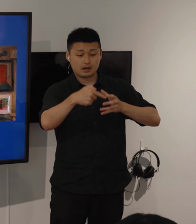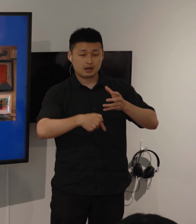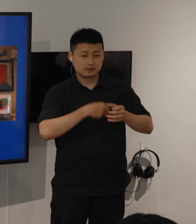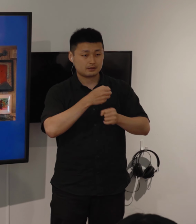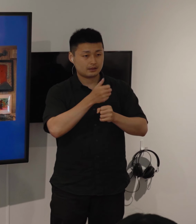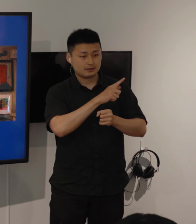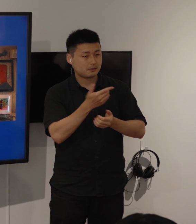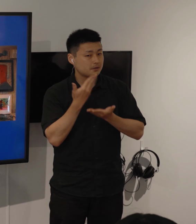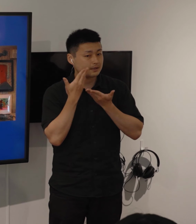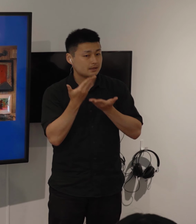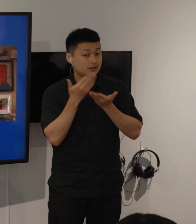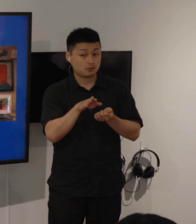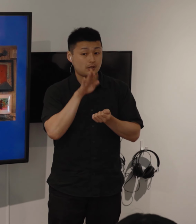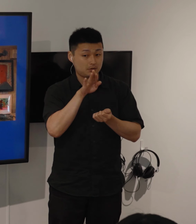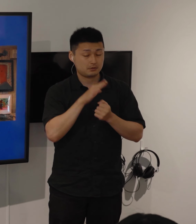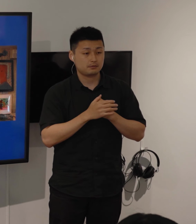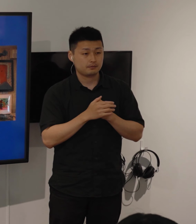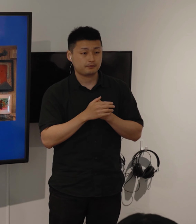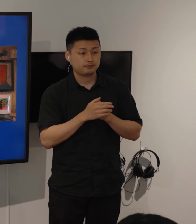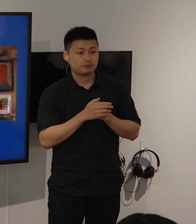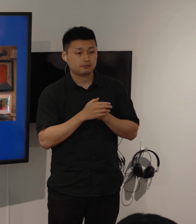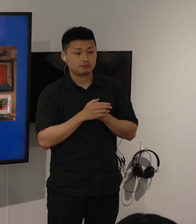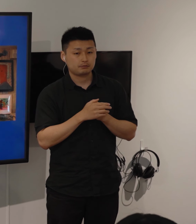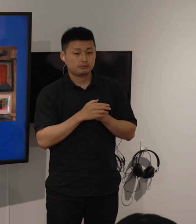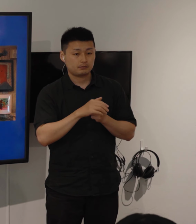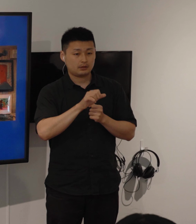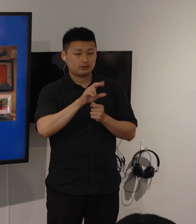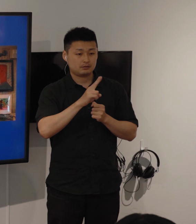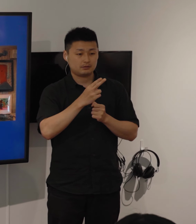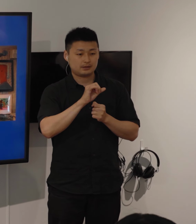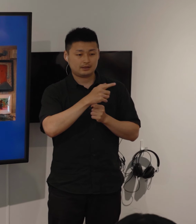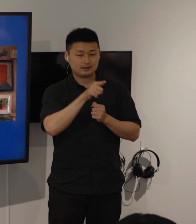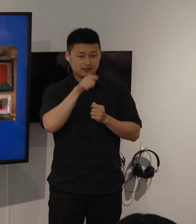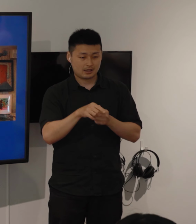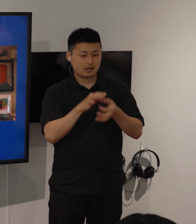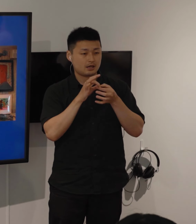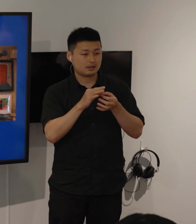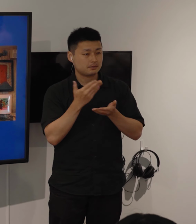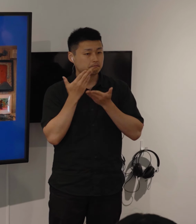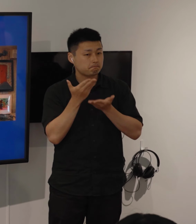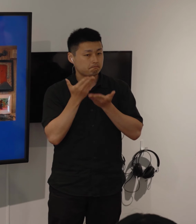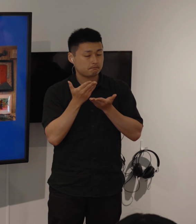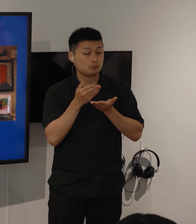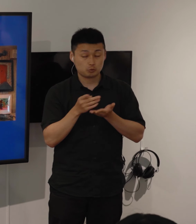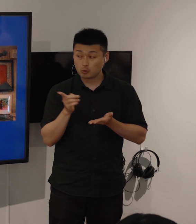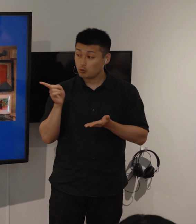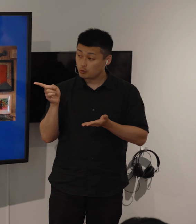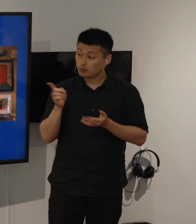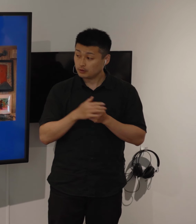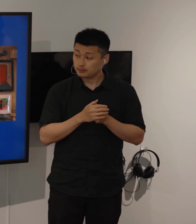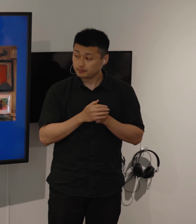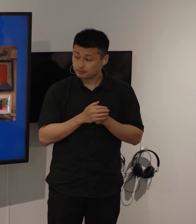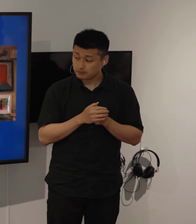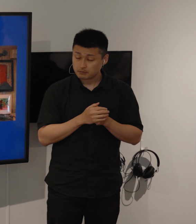art Brut, and I house them on my website, and I'm in a conversation with someone at the moment to hopefully make them